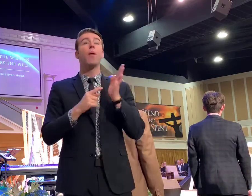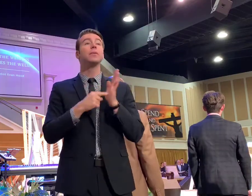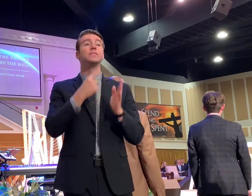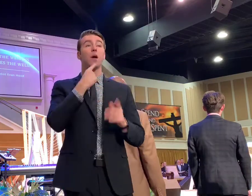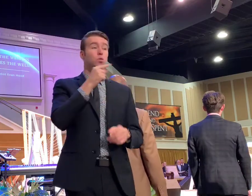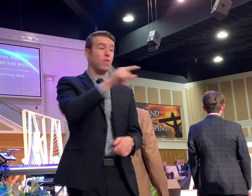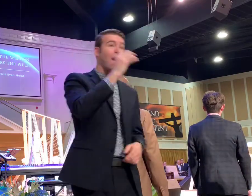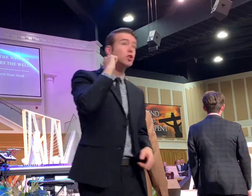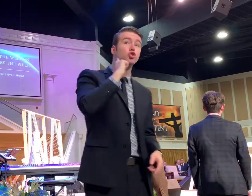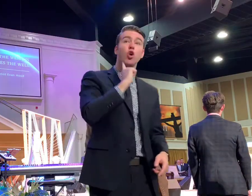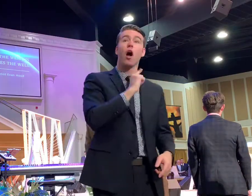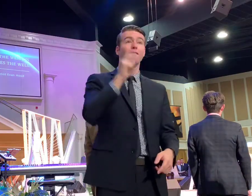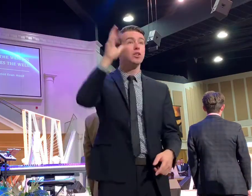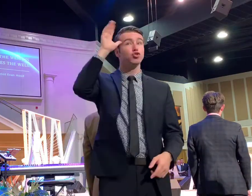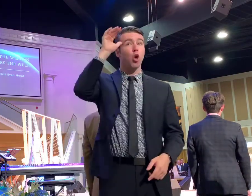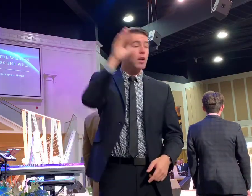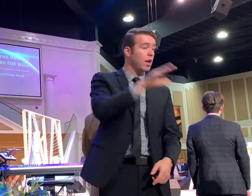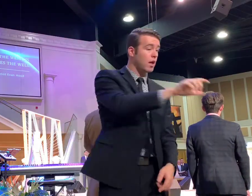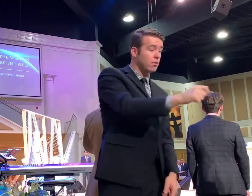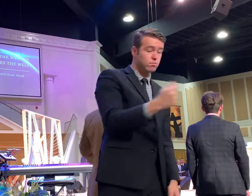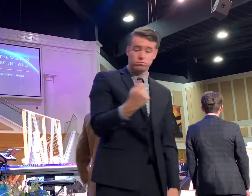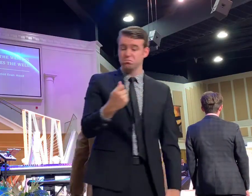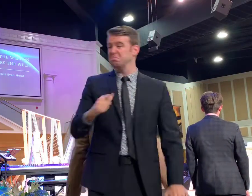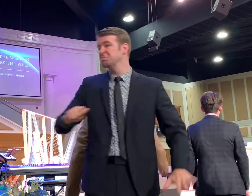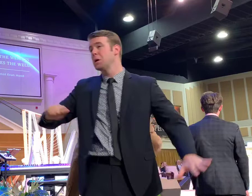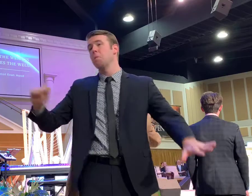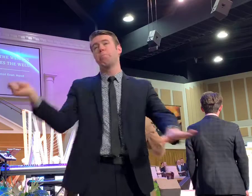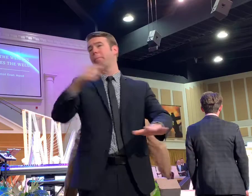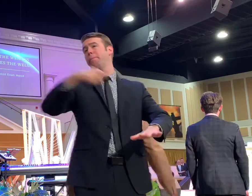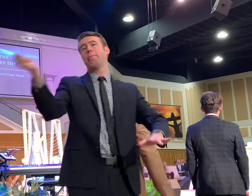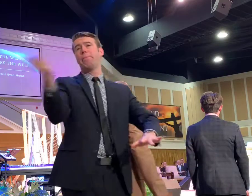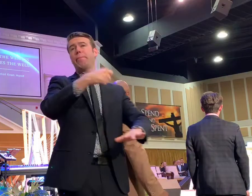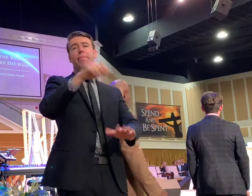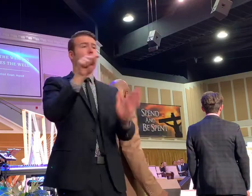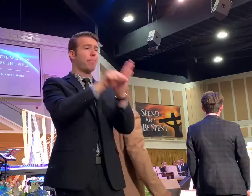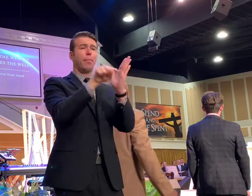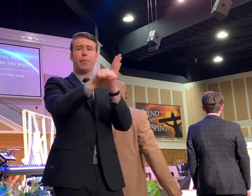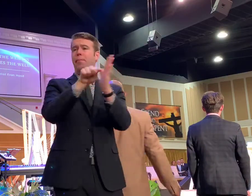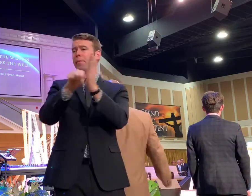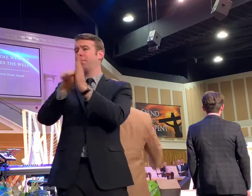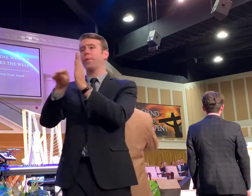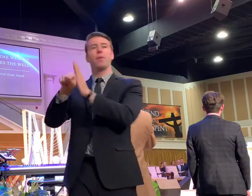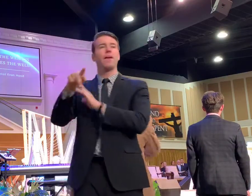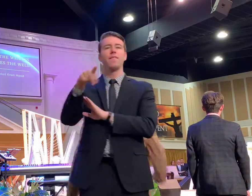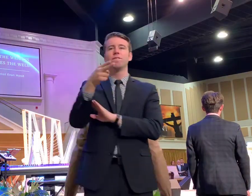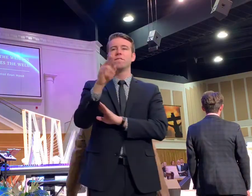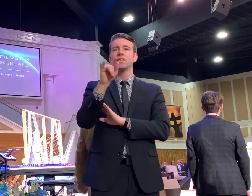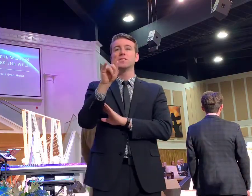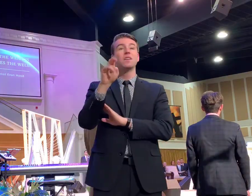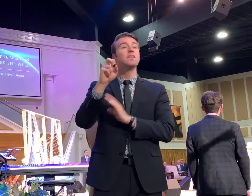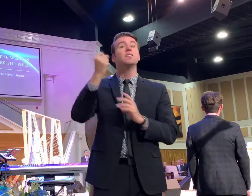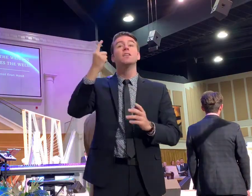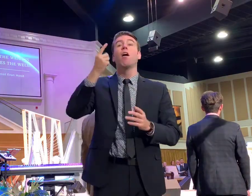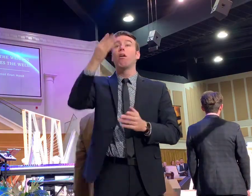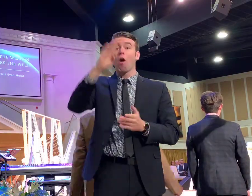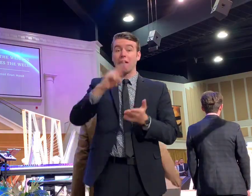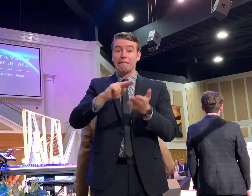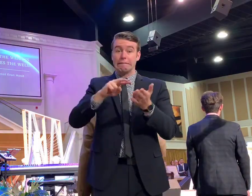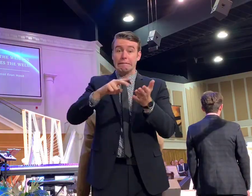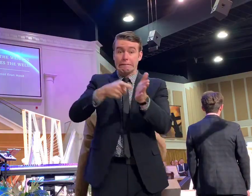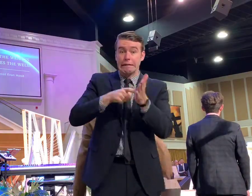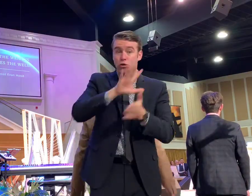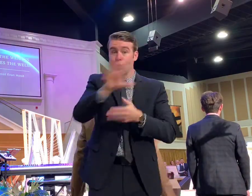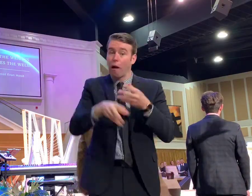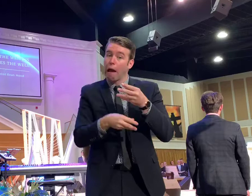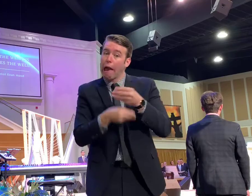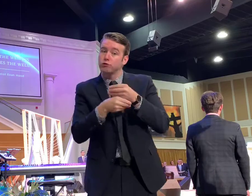he took that weapon and he began to lay out Philistines one after another. Because God doesn't need a lot of extra stuff. God didn't